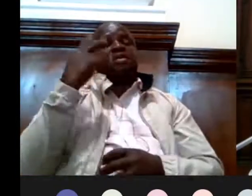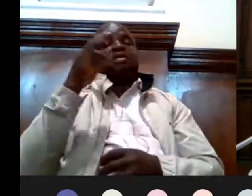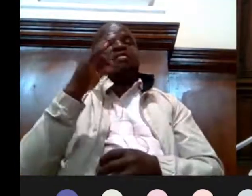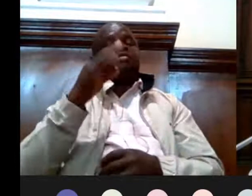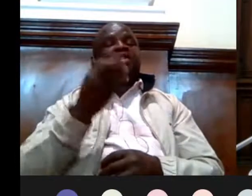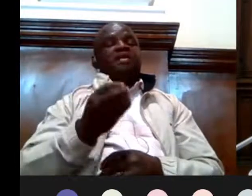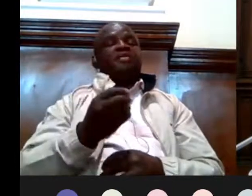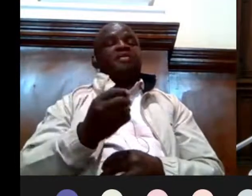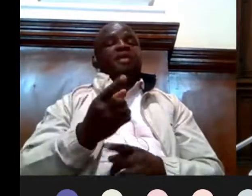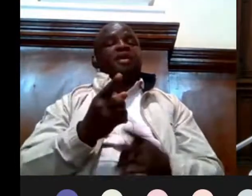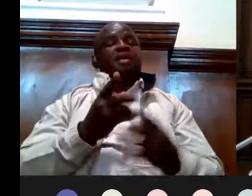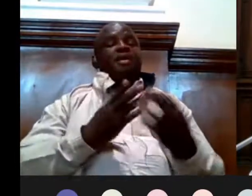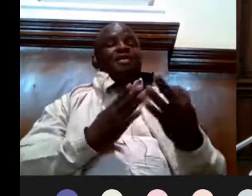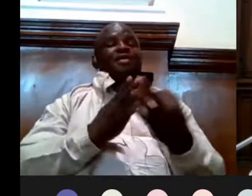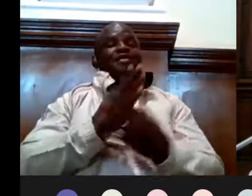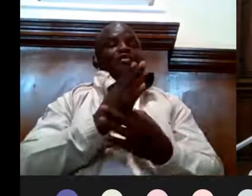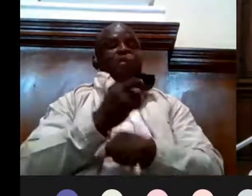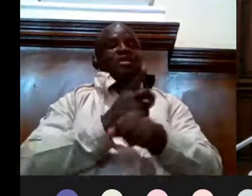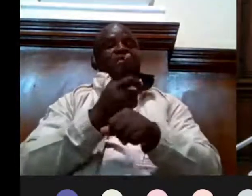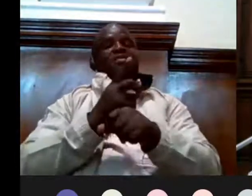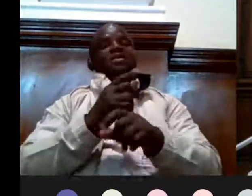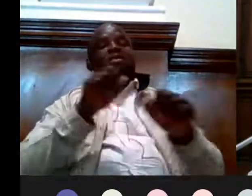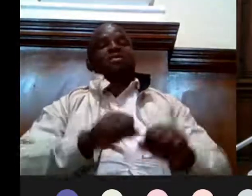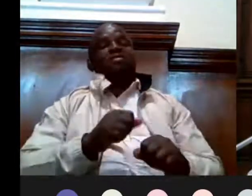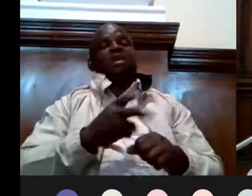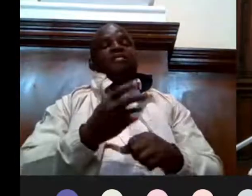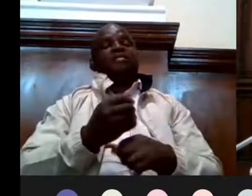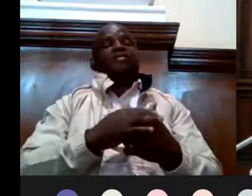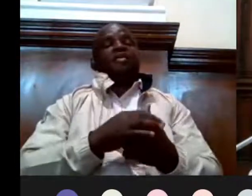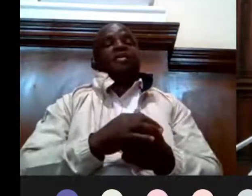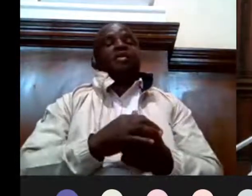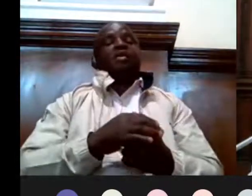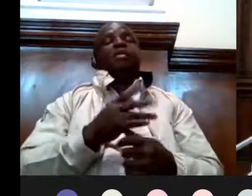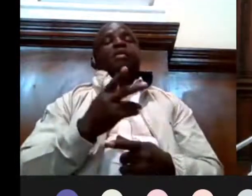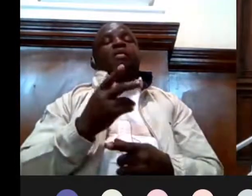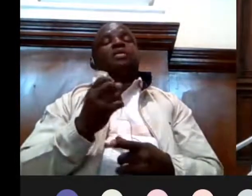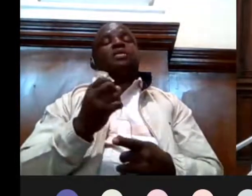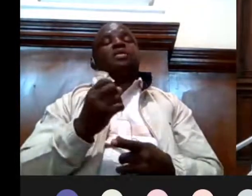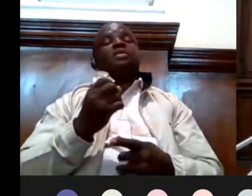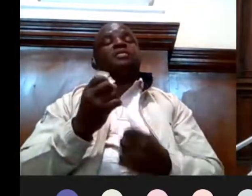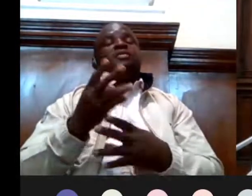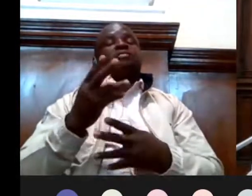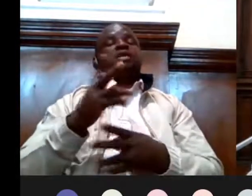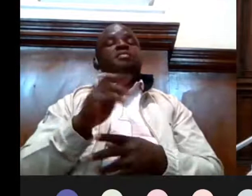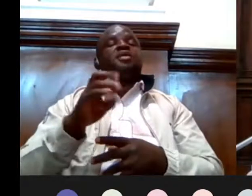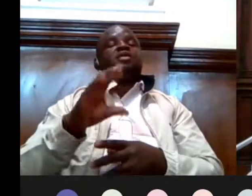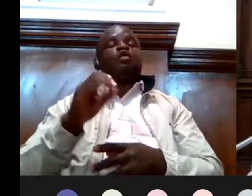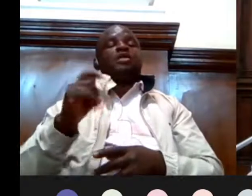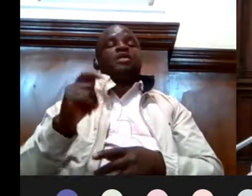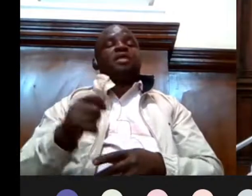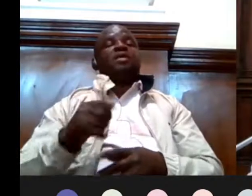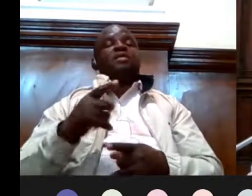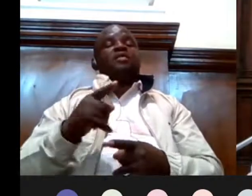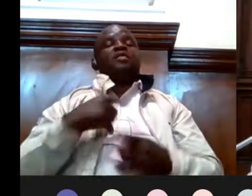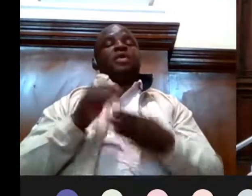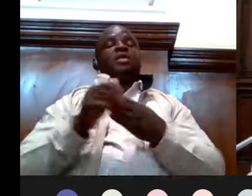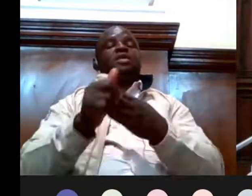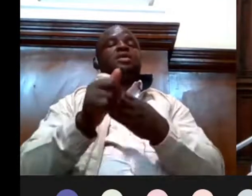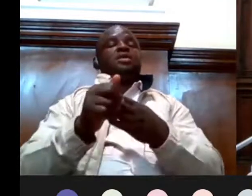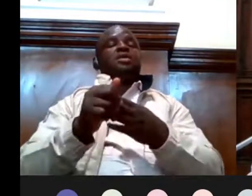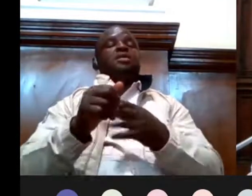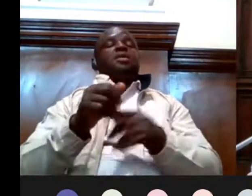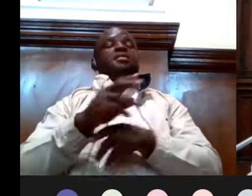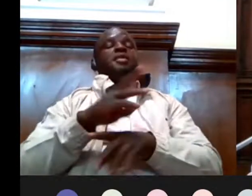State Government, through the district delivery model, has assigned the MEC of COCTA to lead municipalities